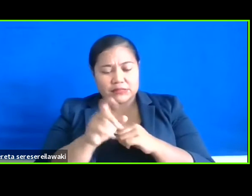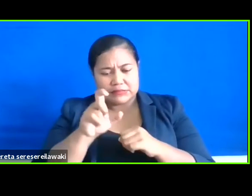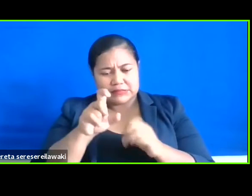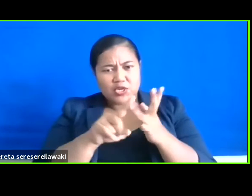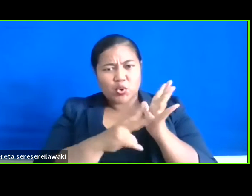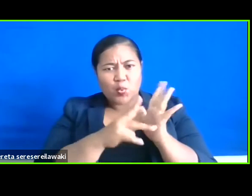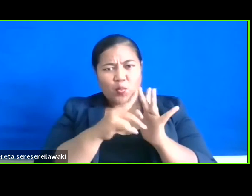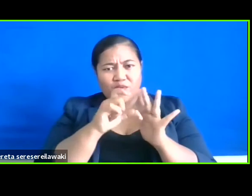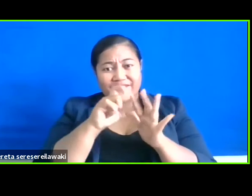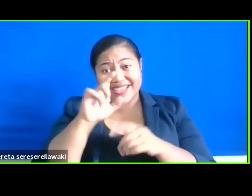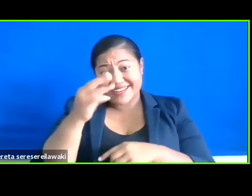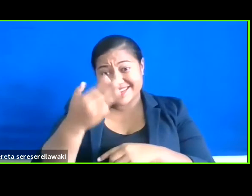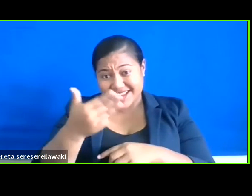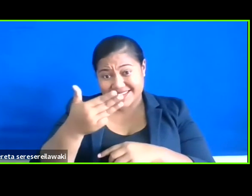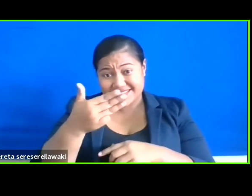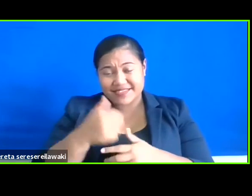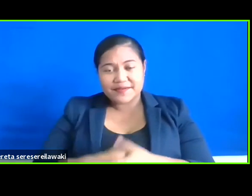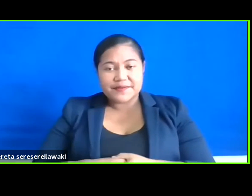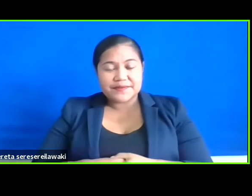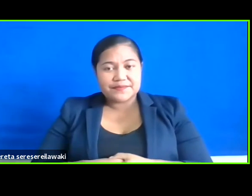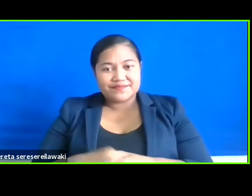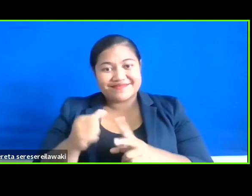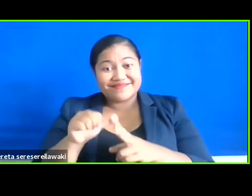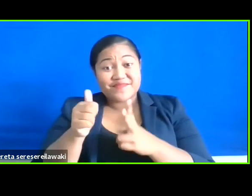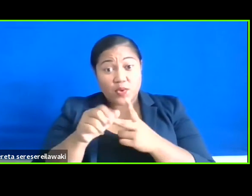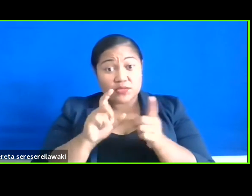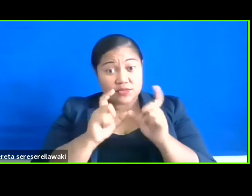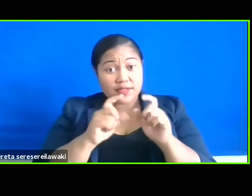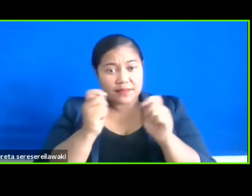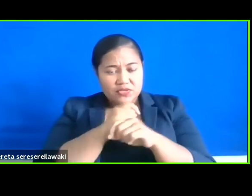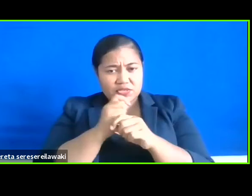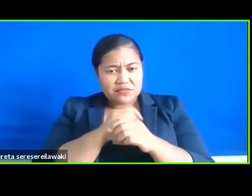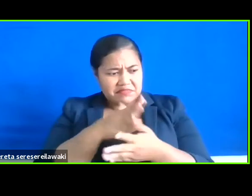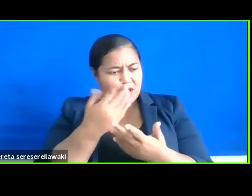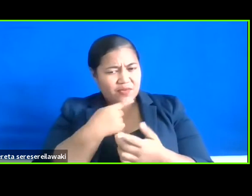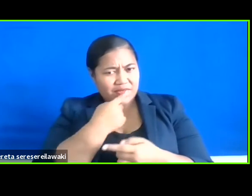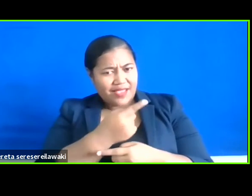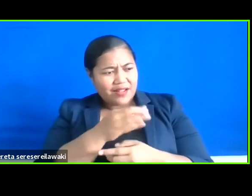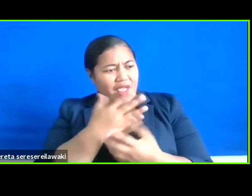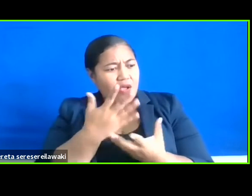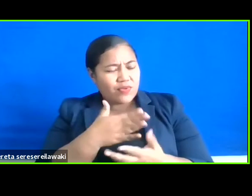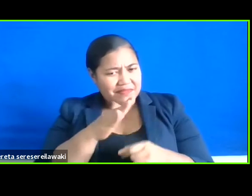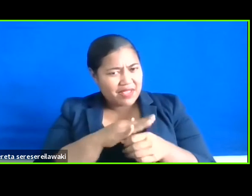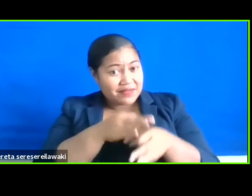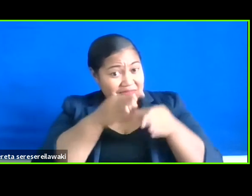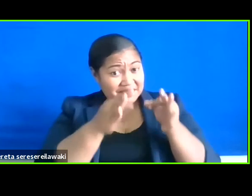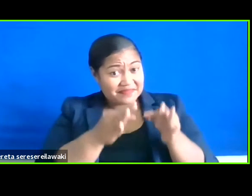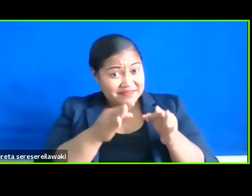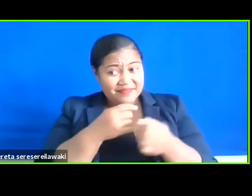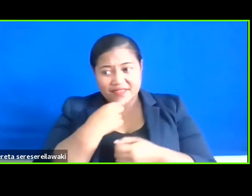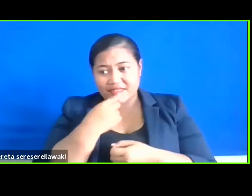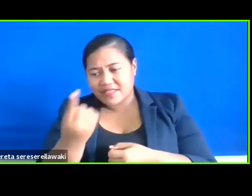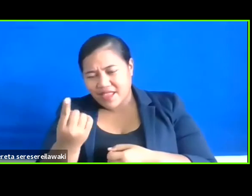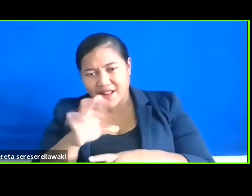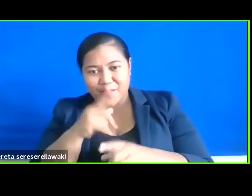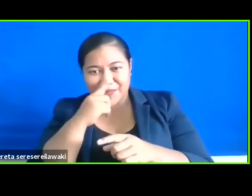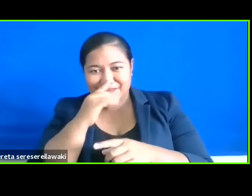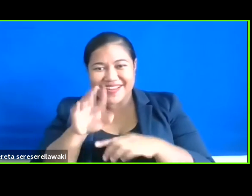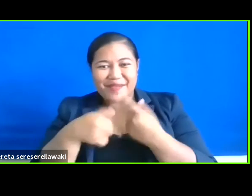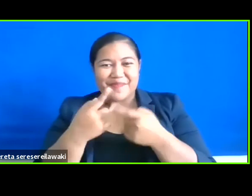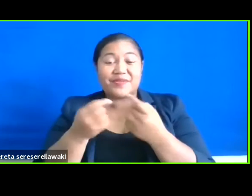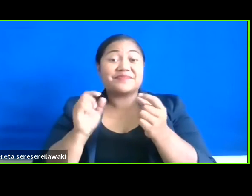and also climate change. How do we tell or inform our people about climate change and weather patterns?